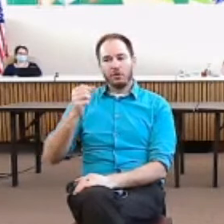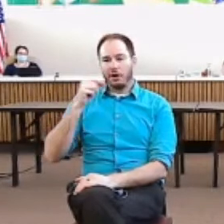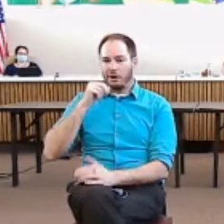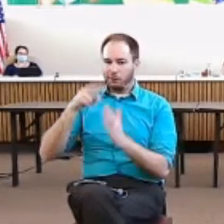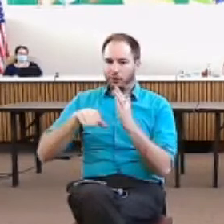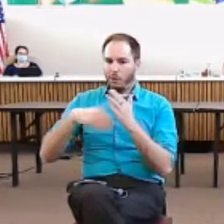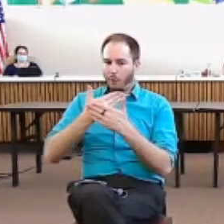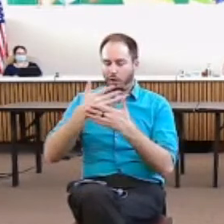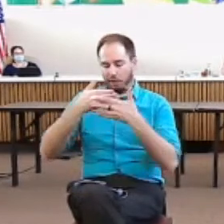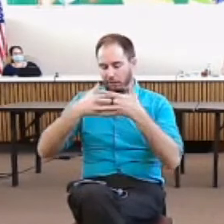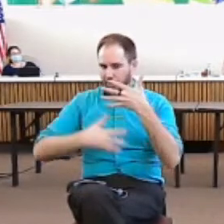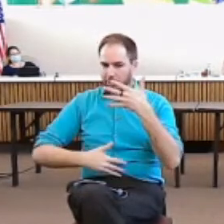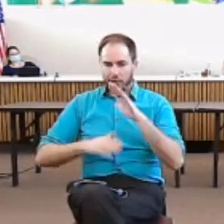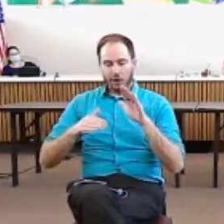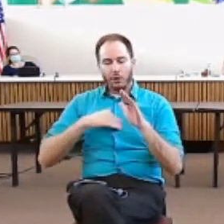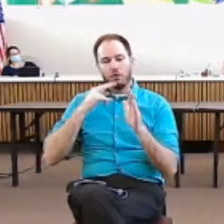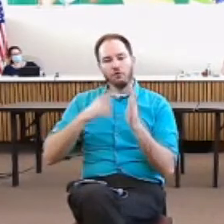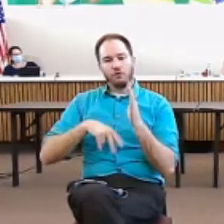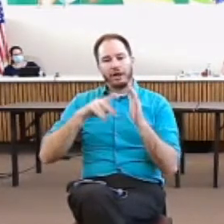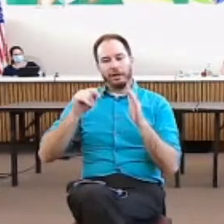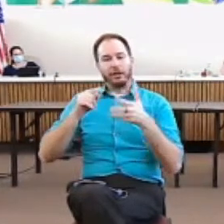whole resolution, but I'm going to read the